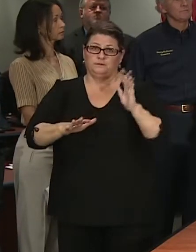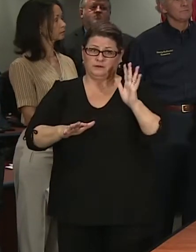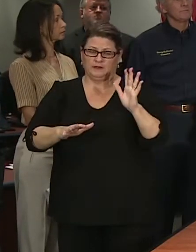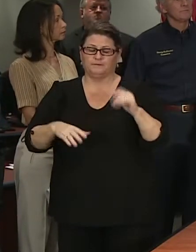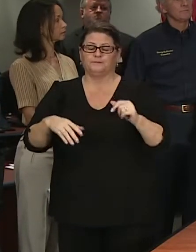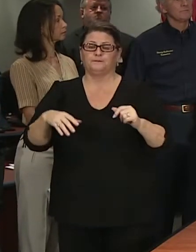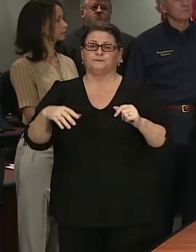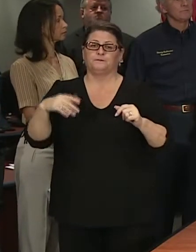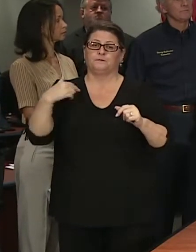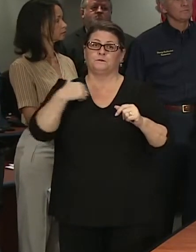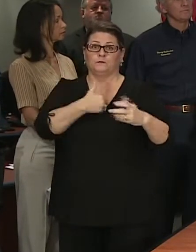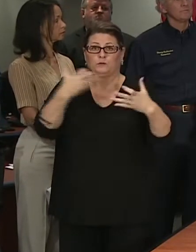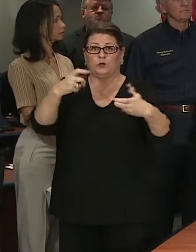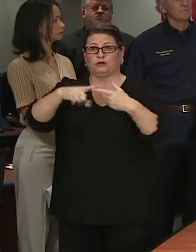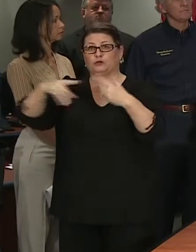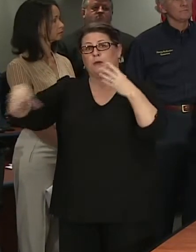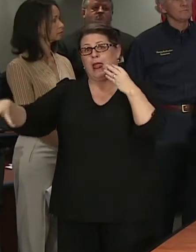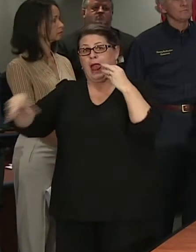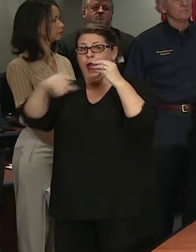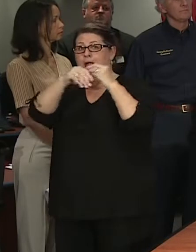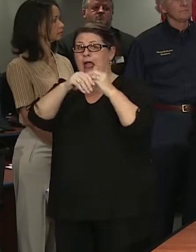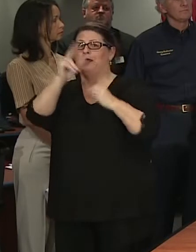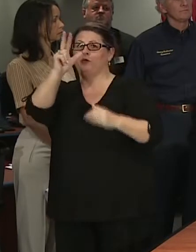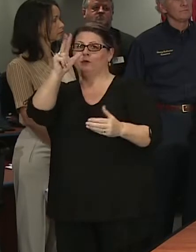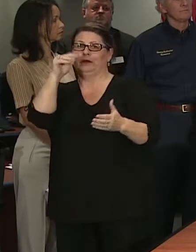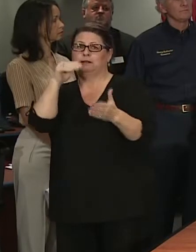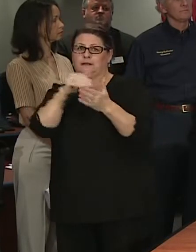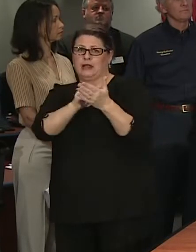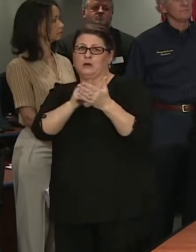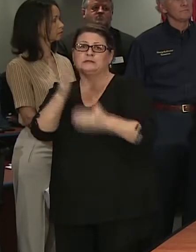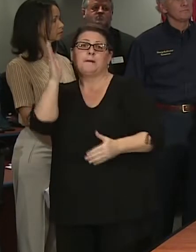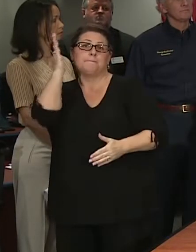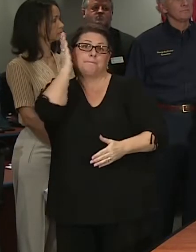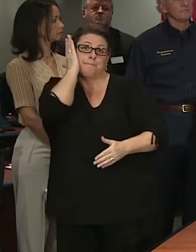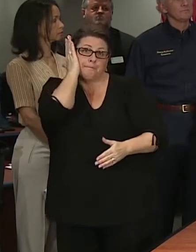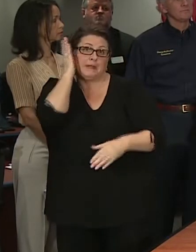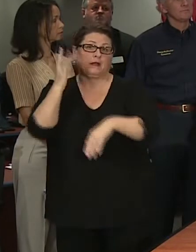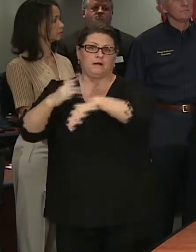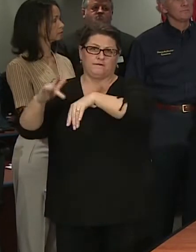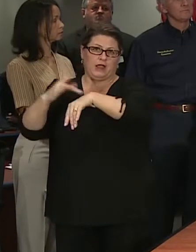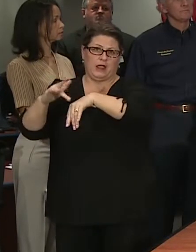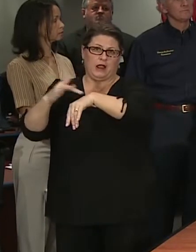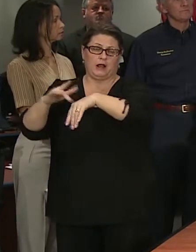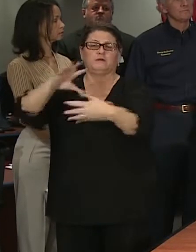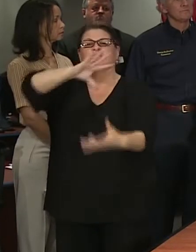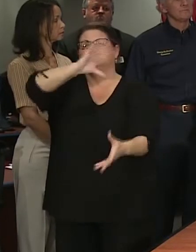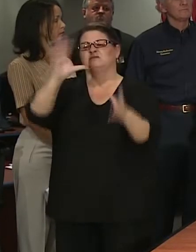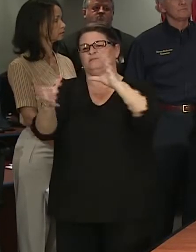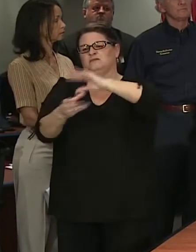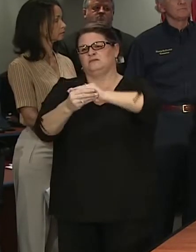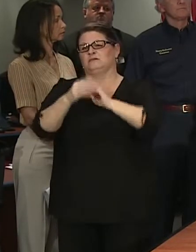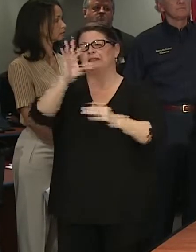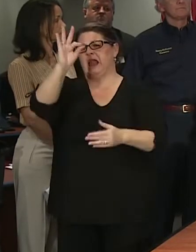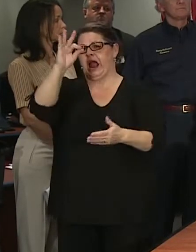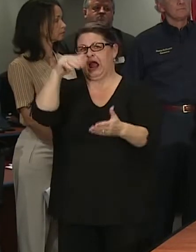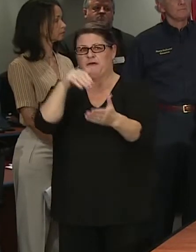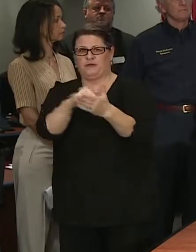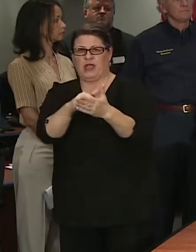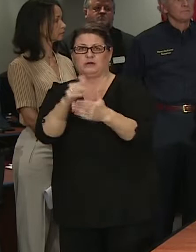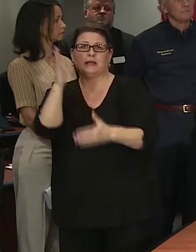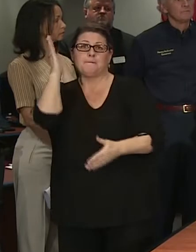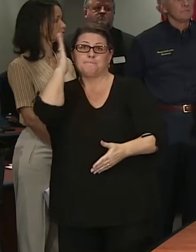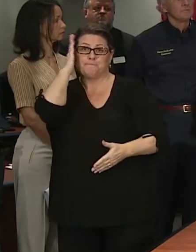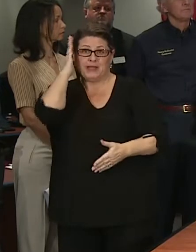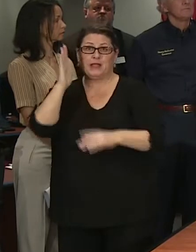to add an additional 3,000 beds to give us an approximate number of 9,000 beds no later than